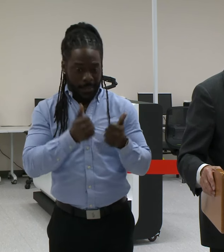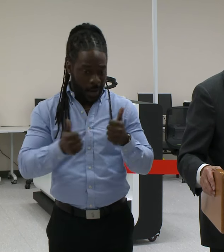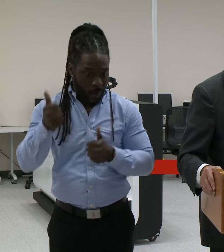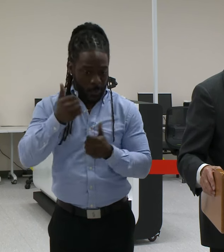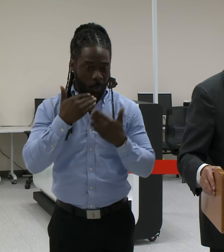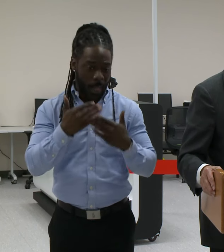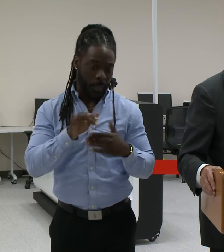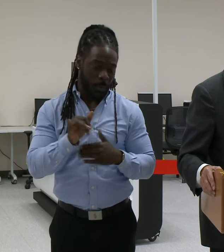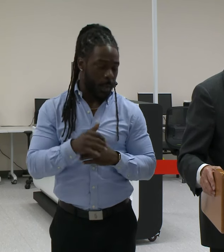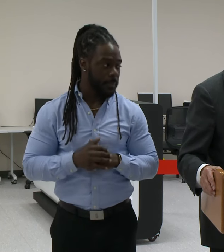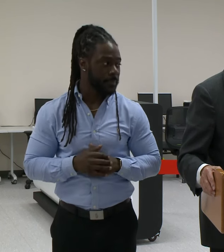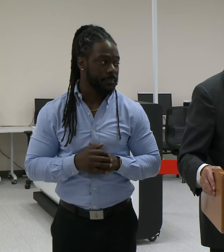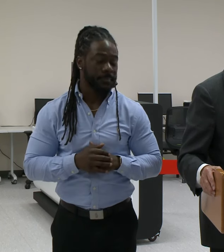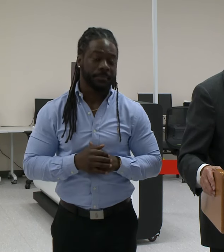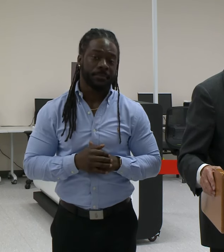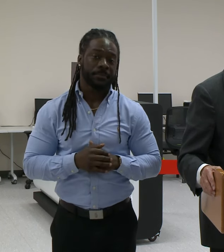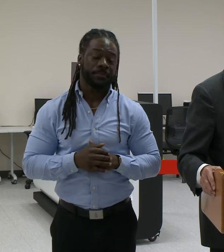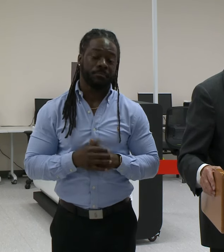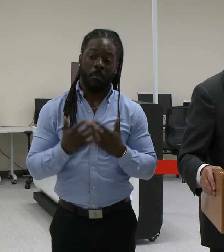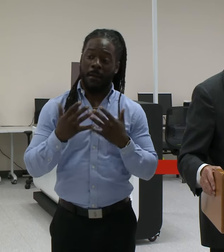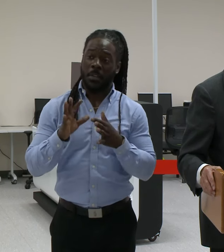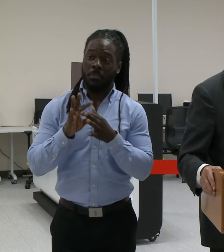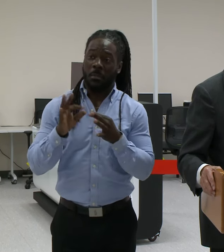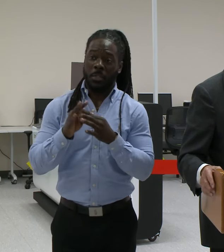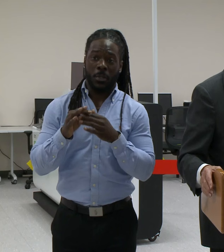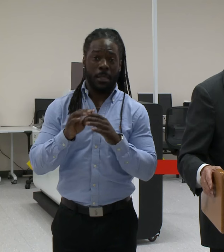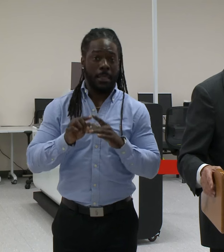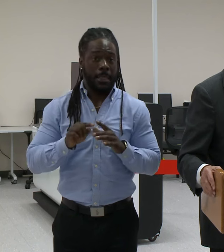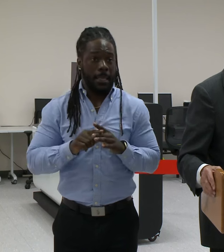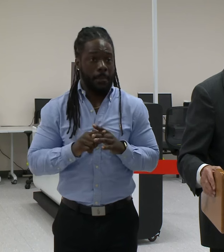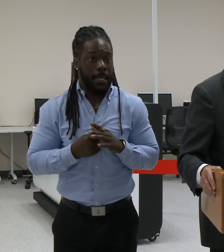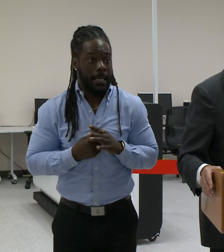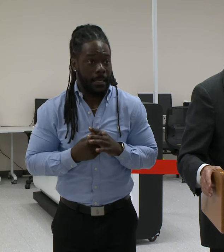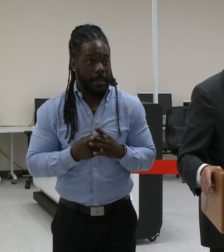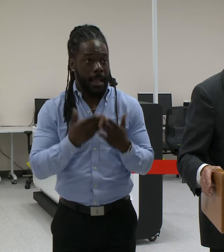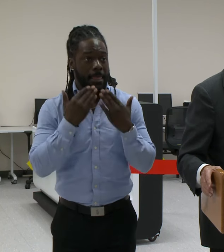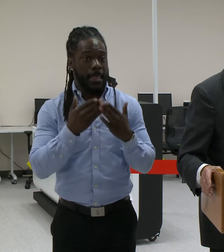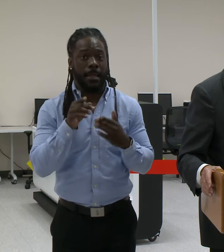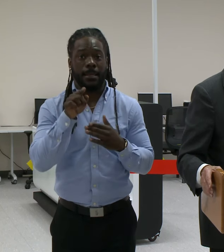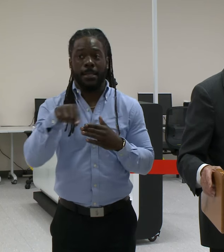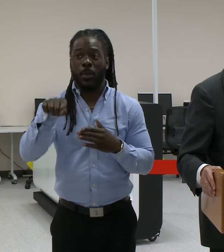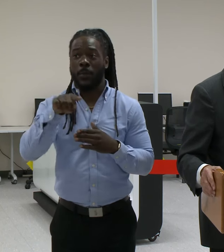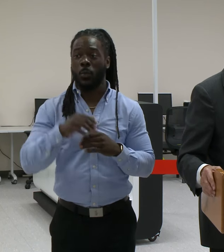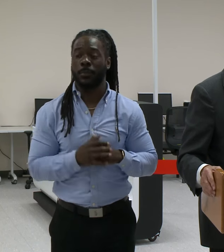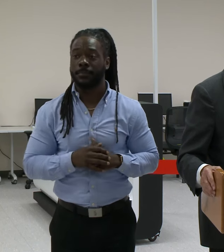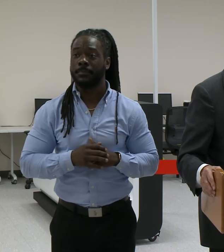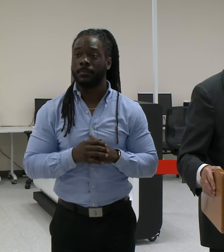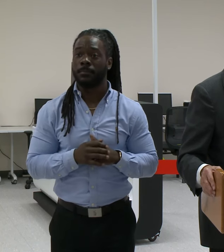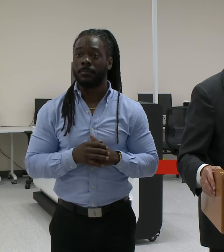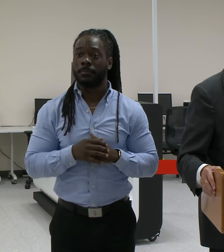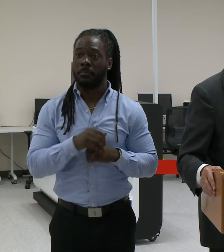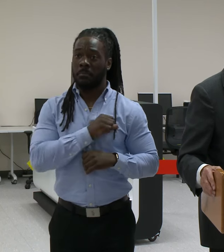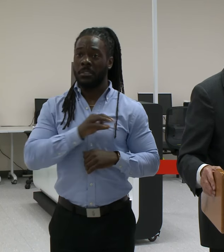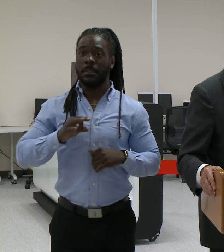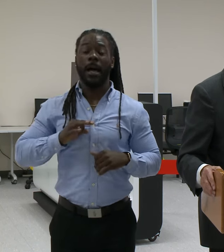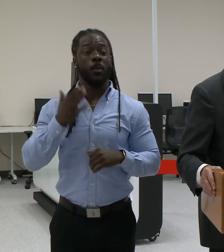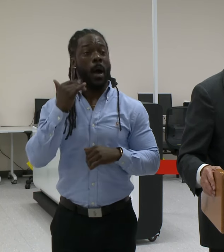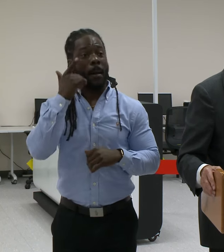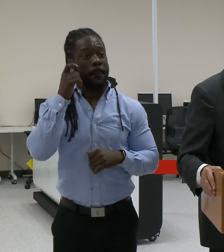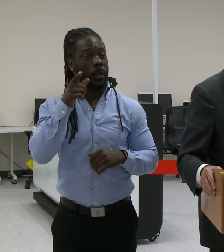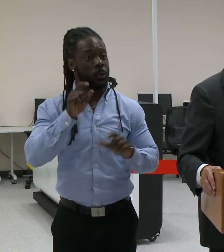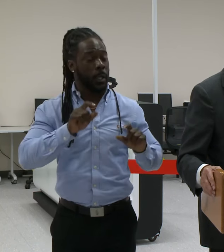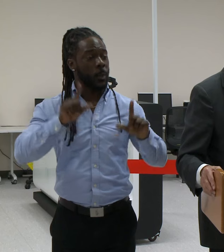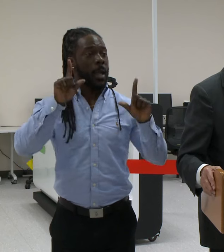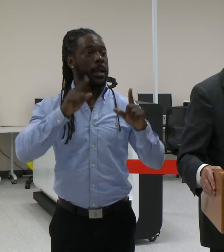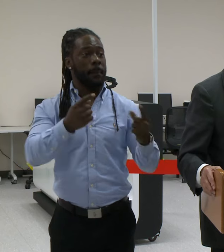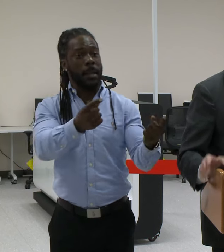thank you. But as I said at the beginning, thank all of you, because the fact that you get up, come to